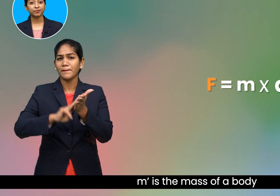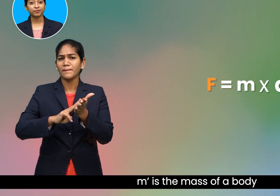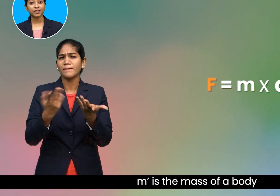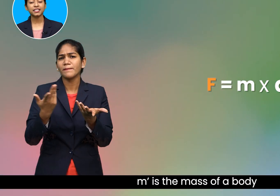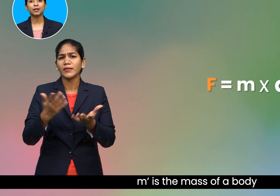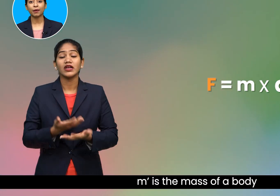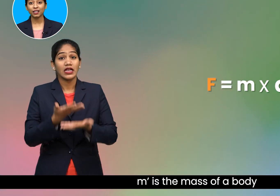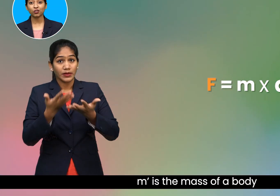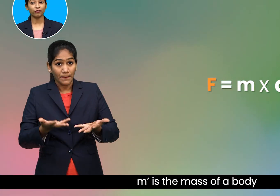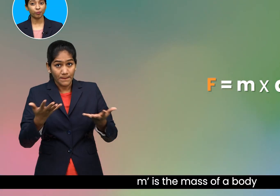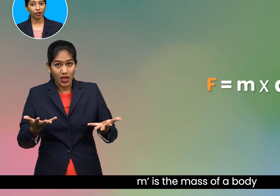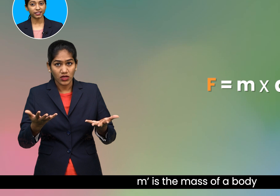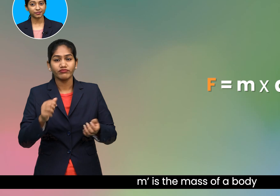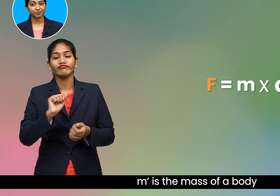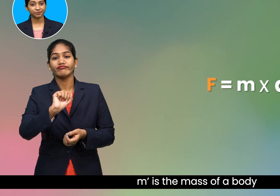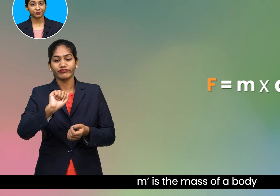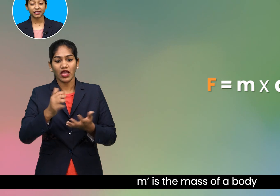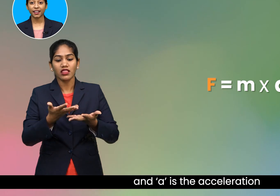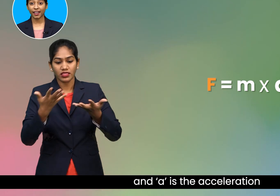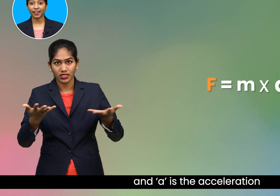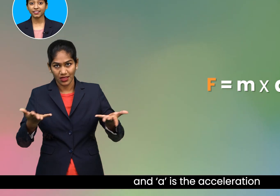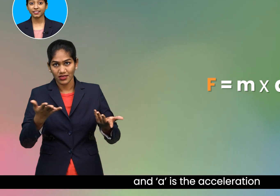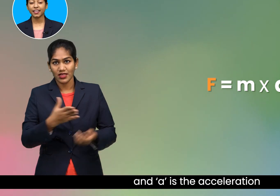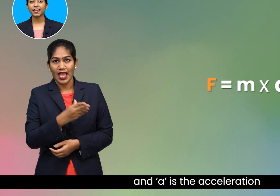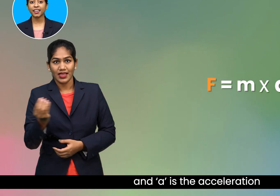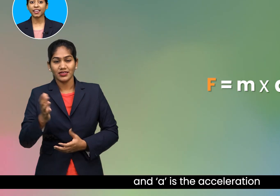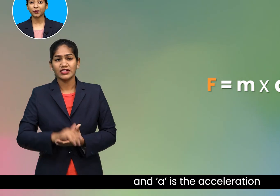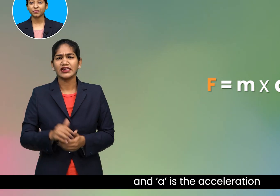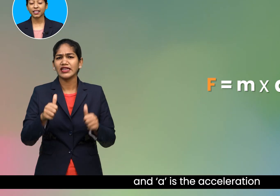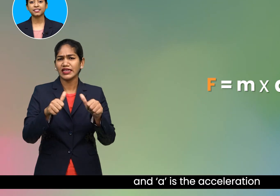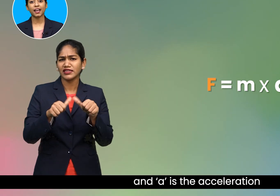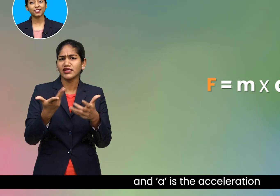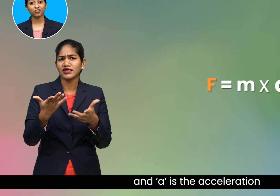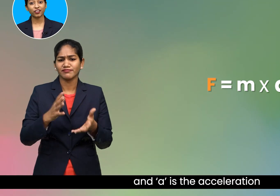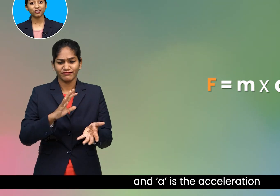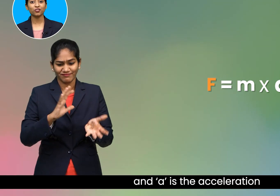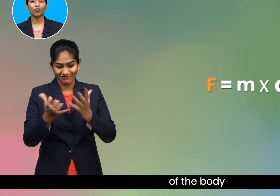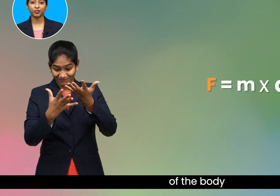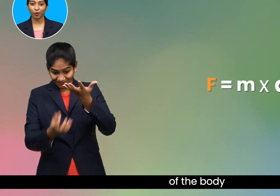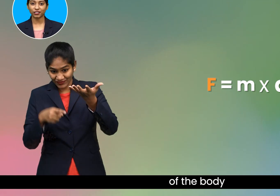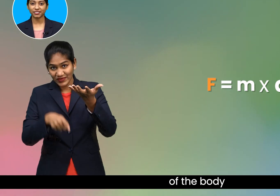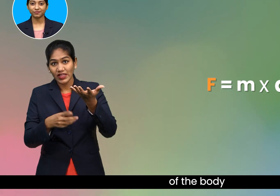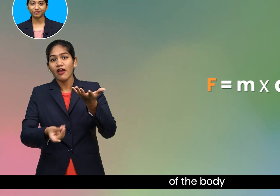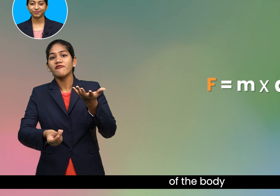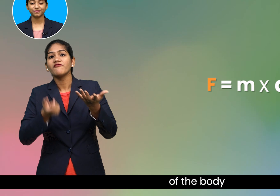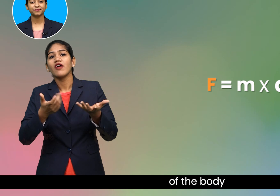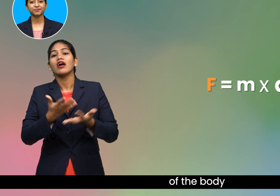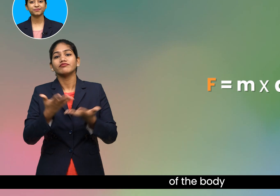M is the mass of a body and A is the acceleration of the body.